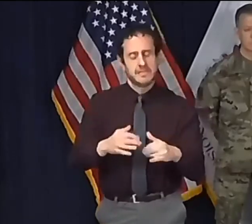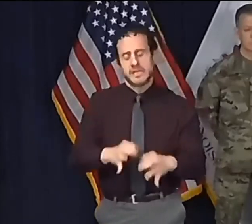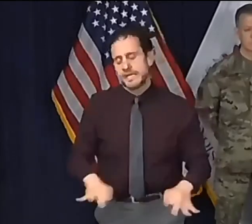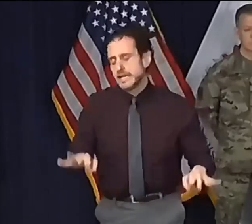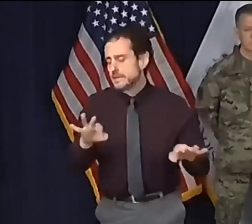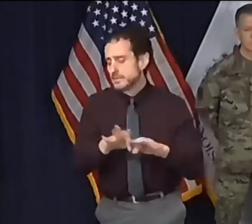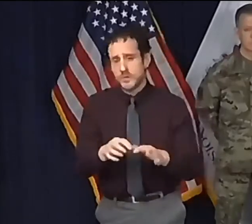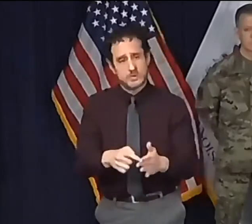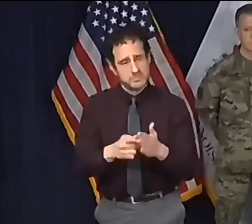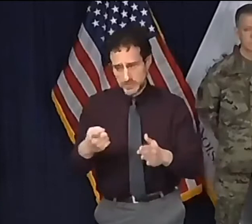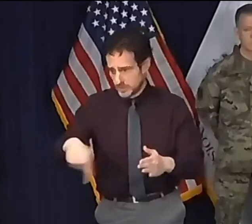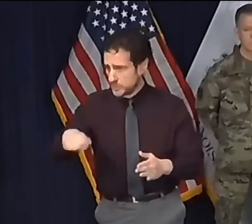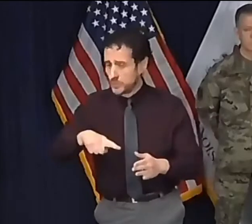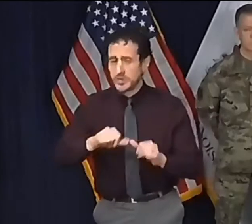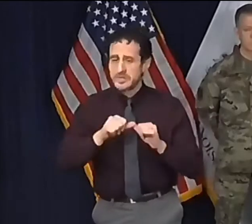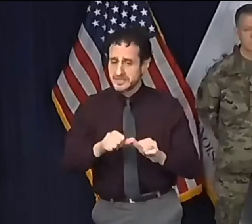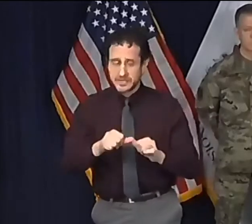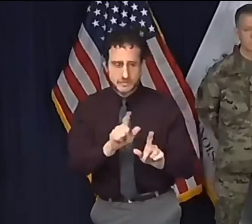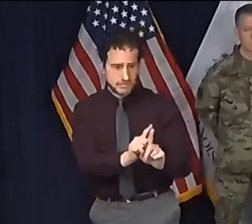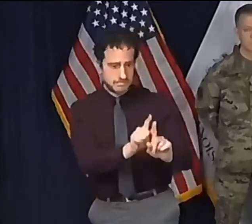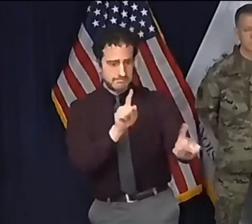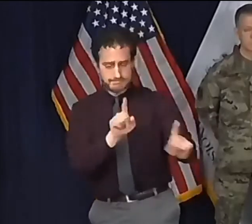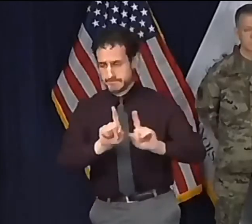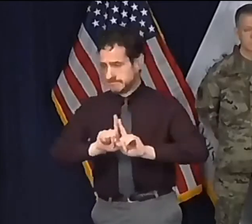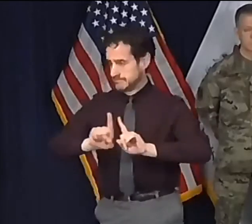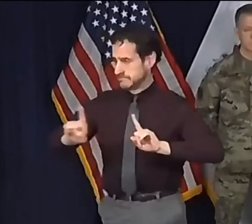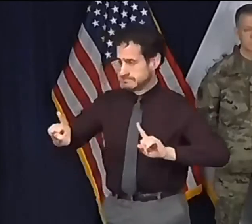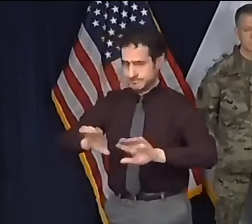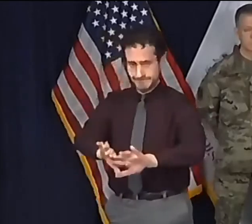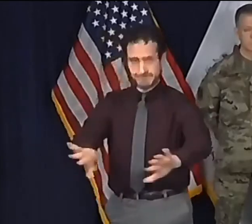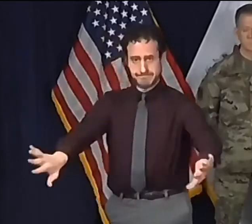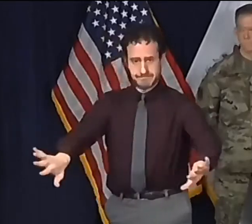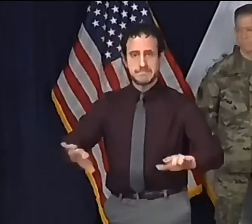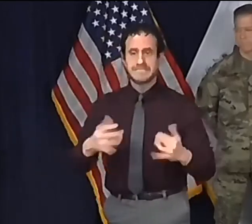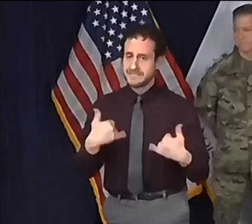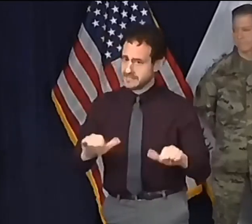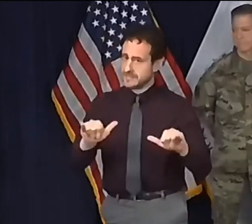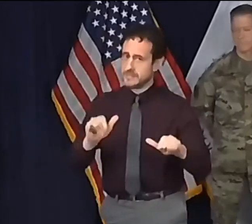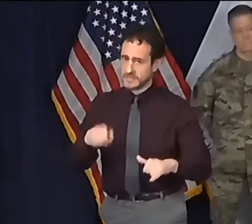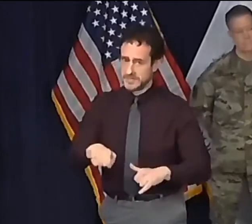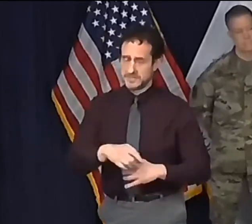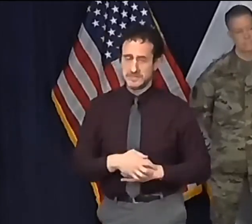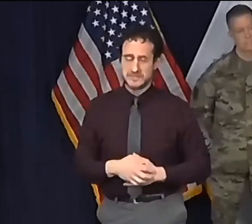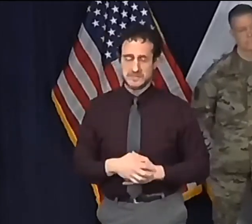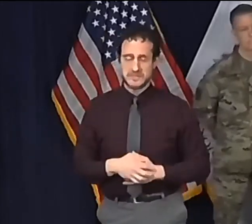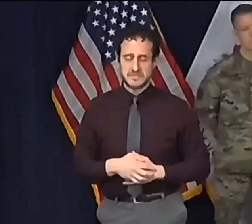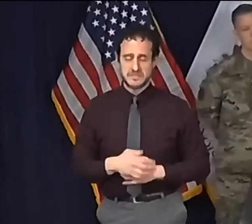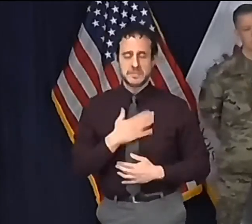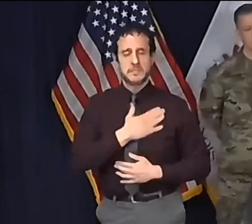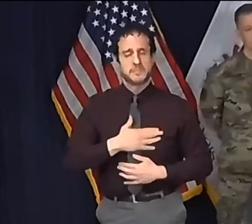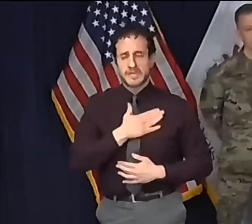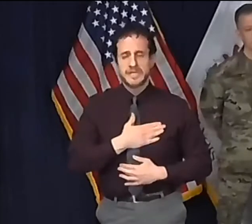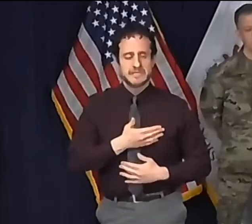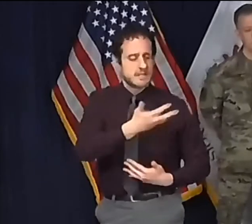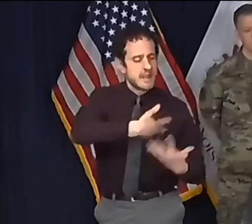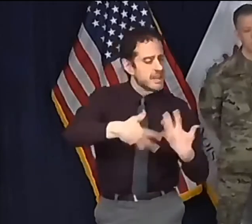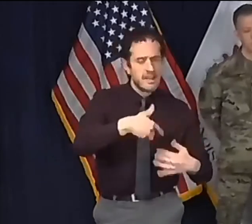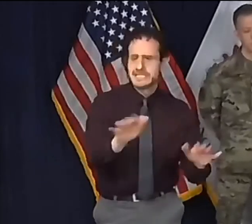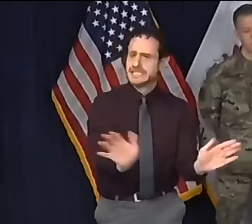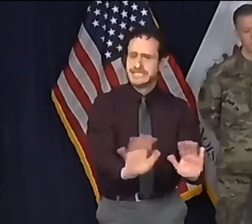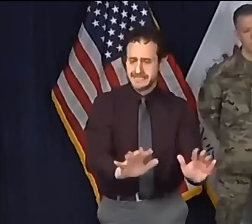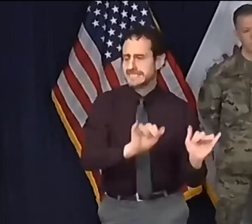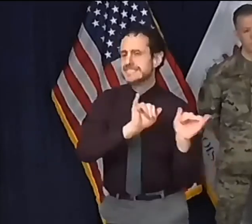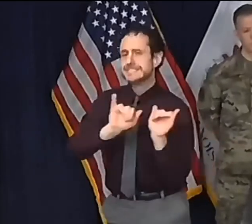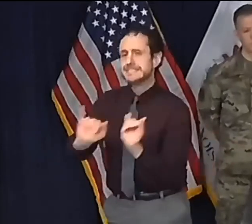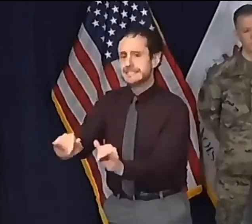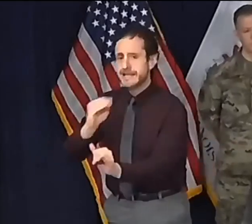must continue to be the way that we reduce the spread of this virus. Please stay home. I know that